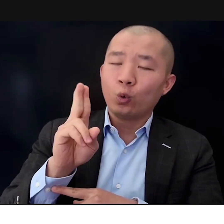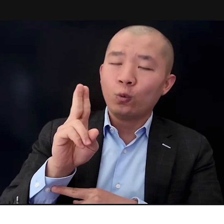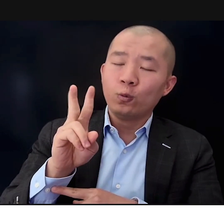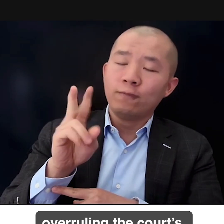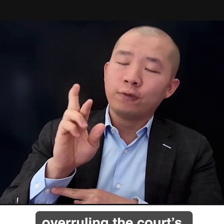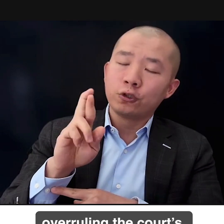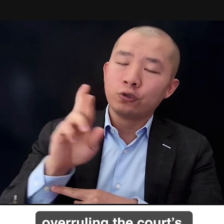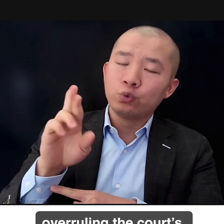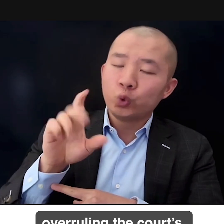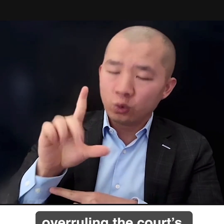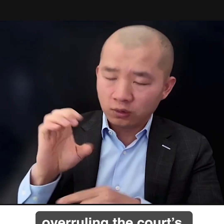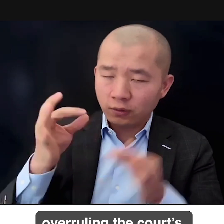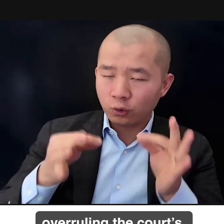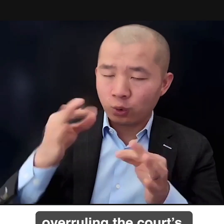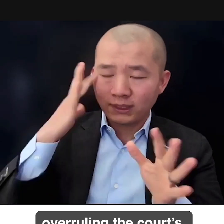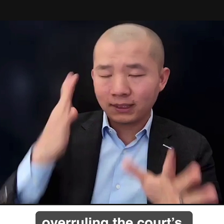law, overruling the court's decision.